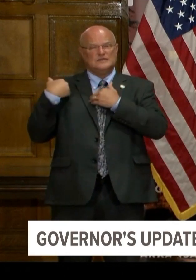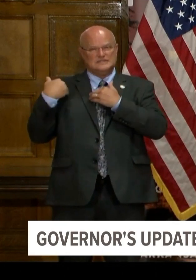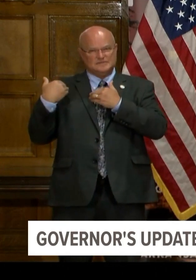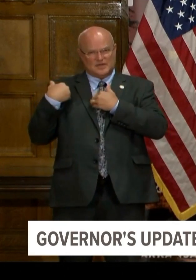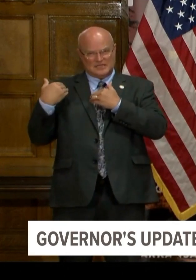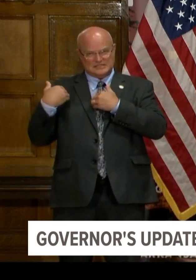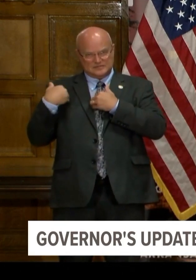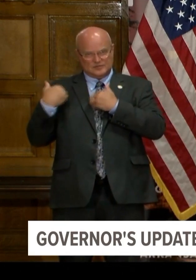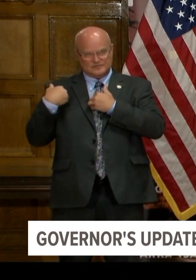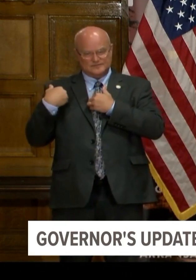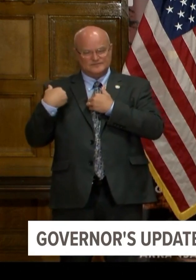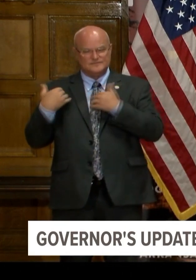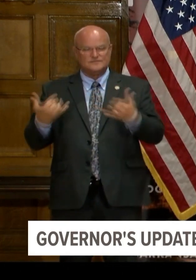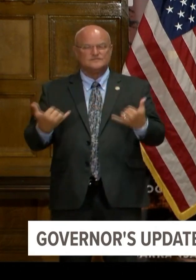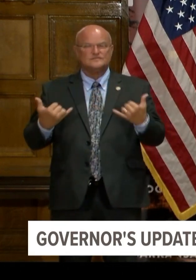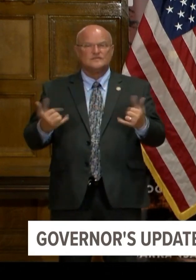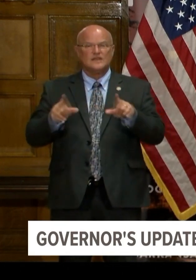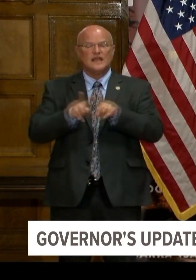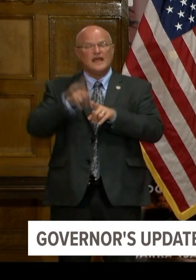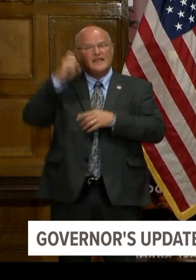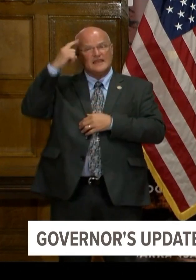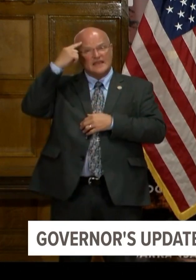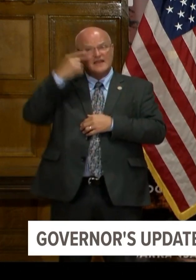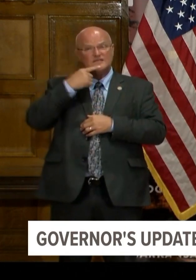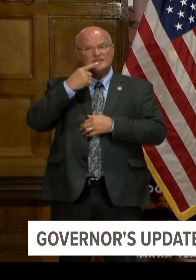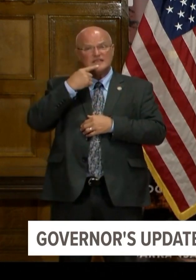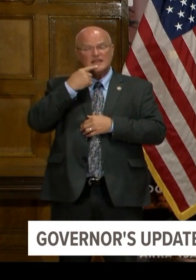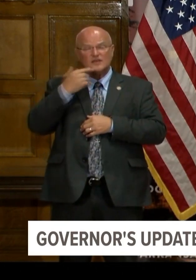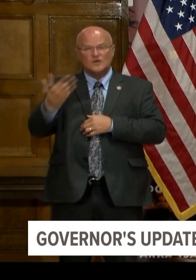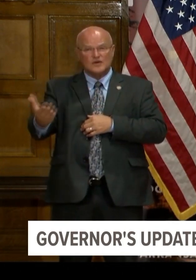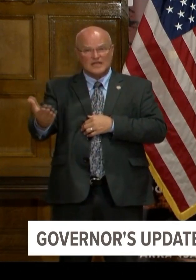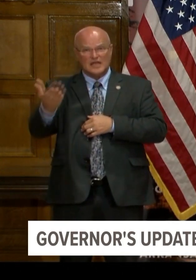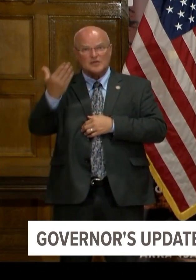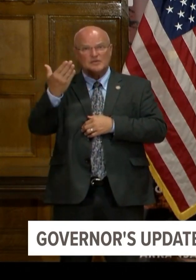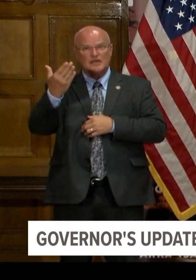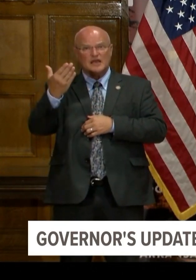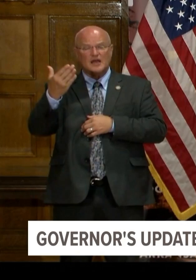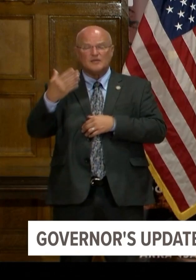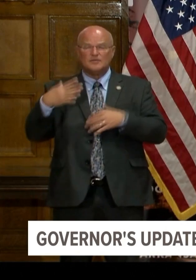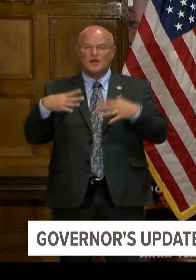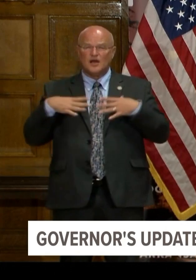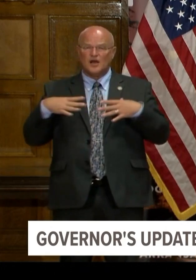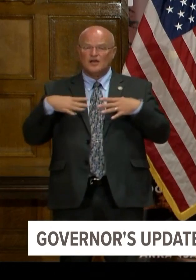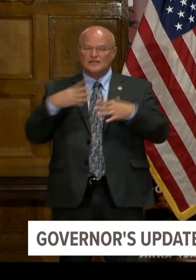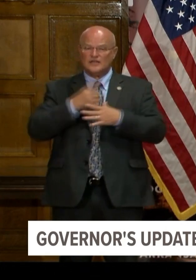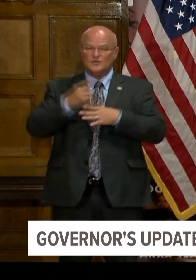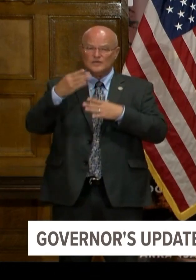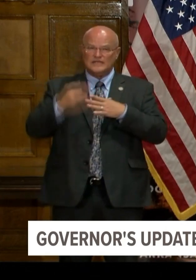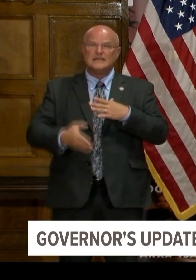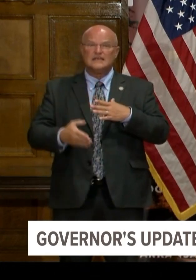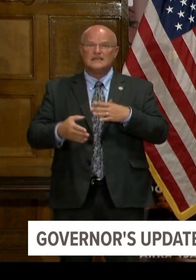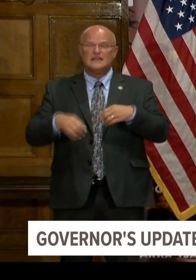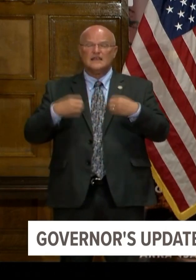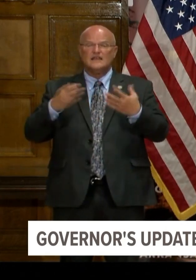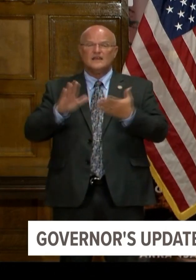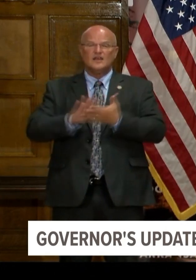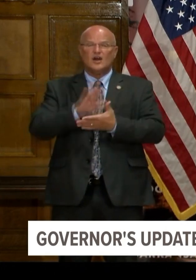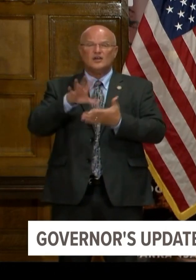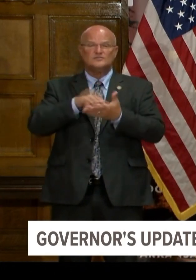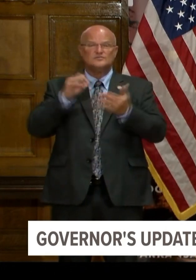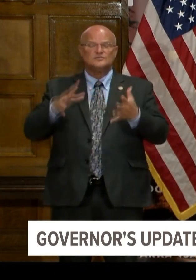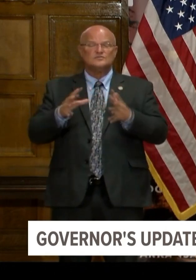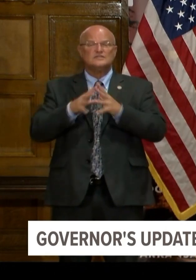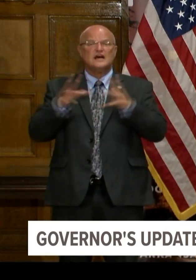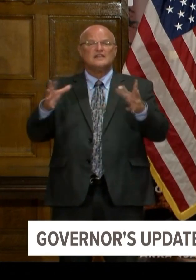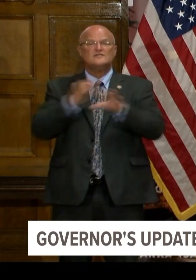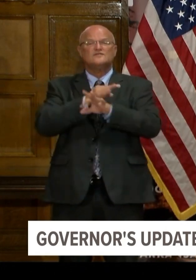very responsible manner. And as the governor mentioned, we're coming up on a major holiday. This will give the college students a lot